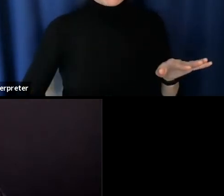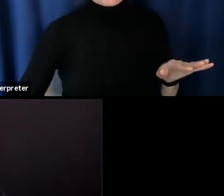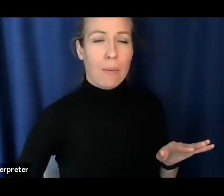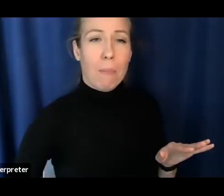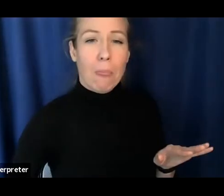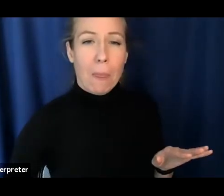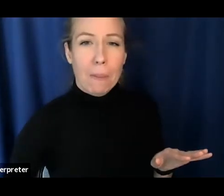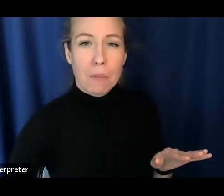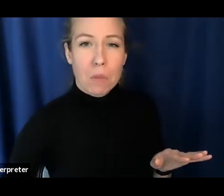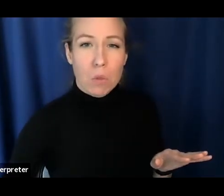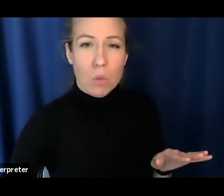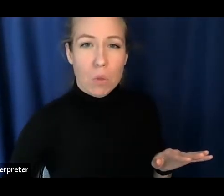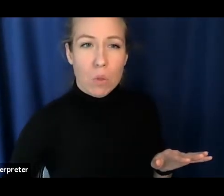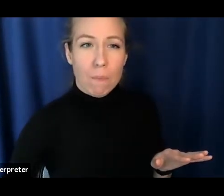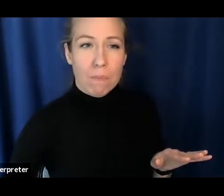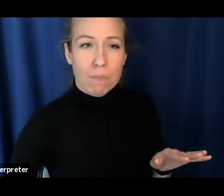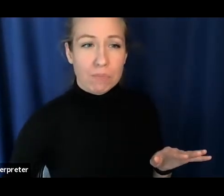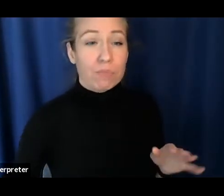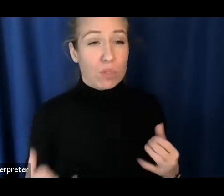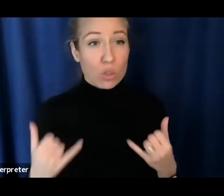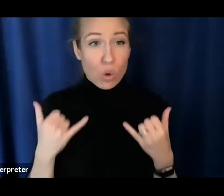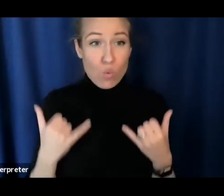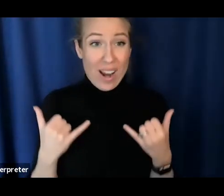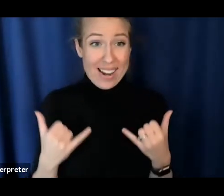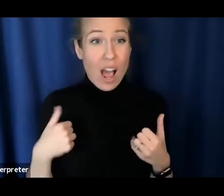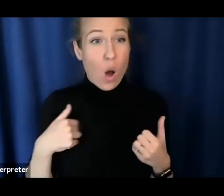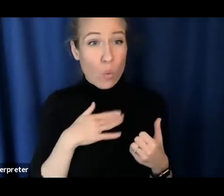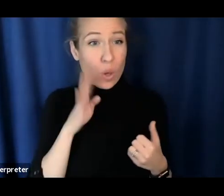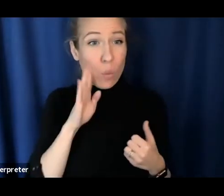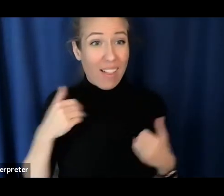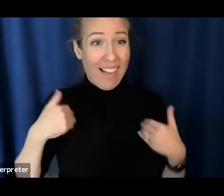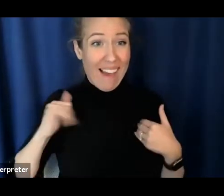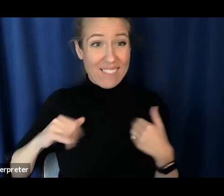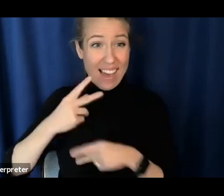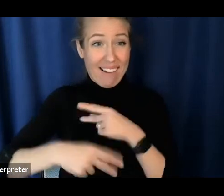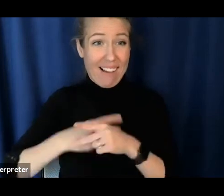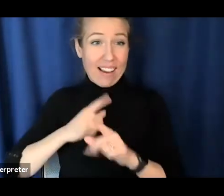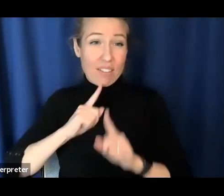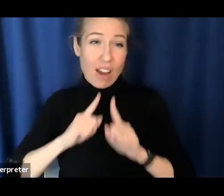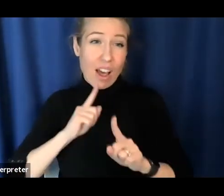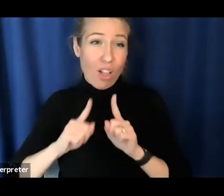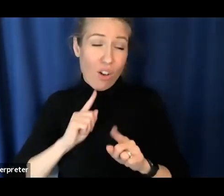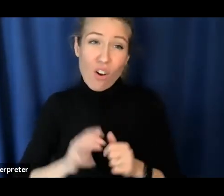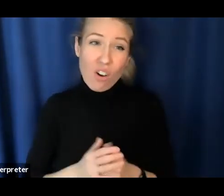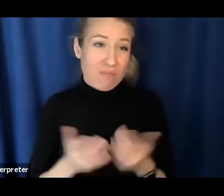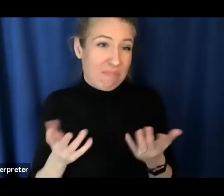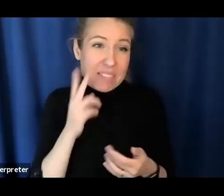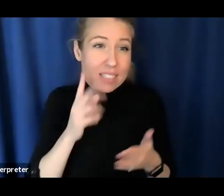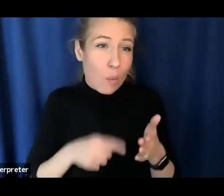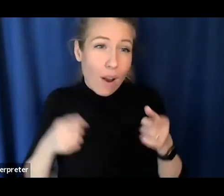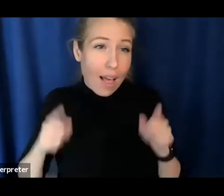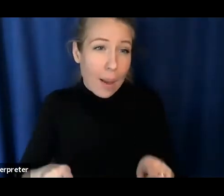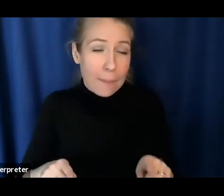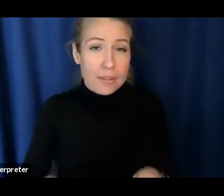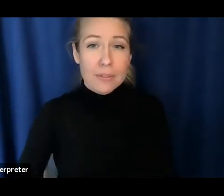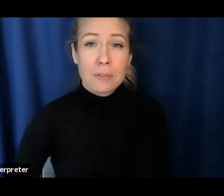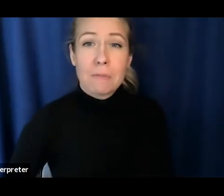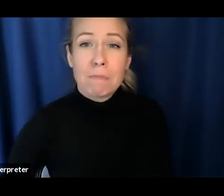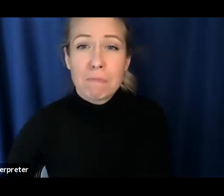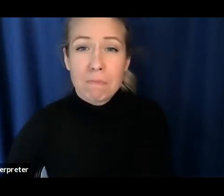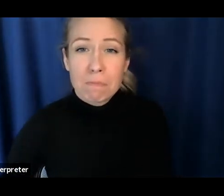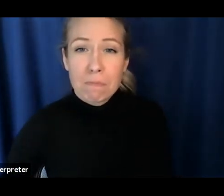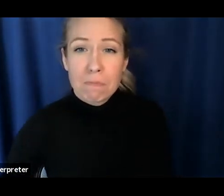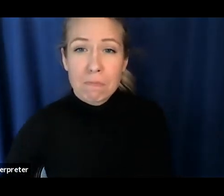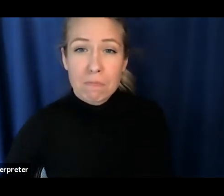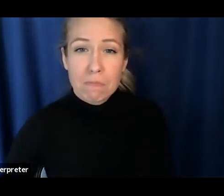point in time, we continue to have these conversations. I think right now, some of the things that we have in place just simply